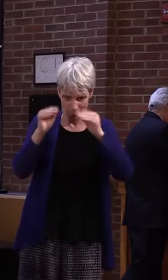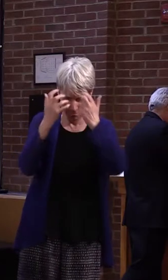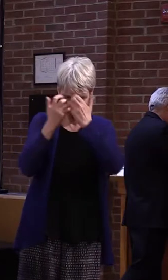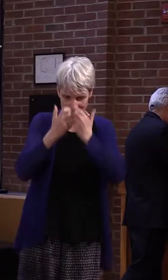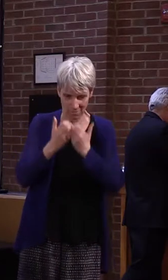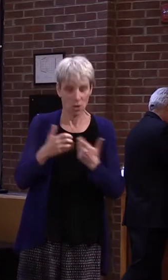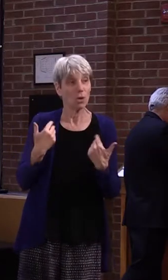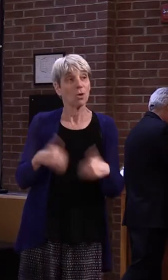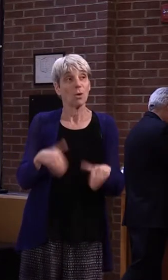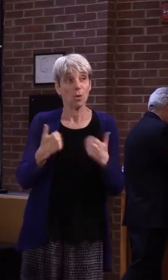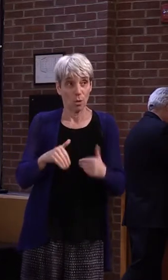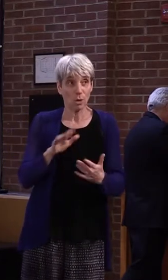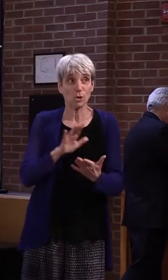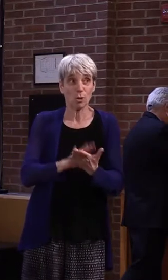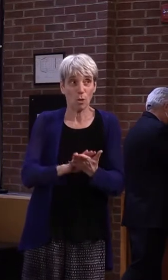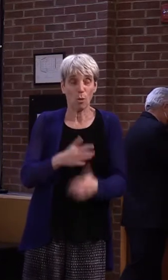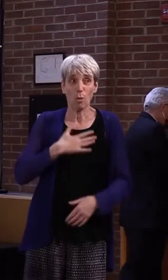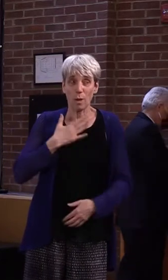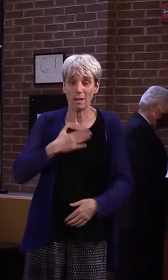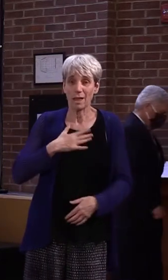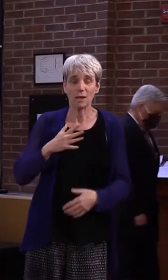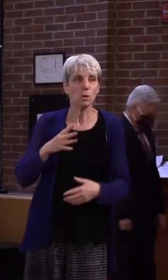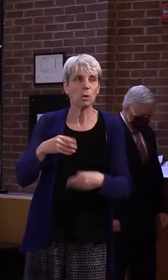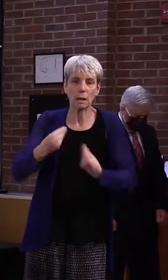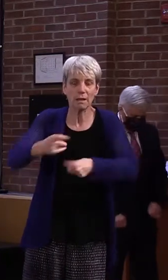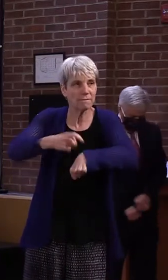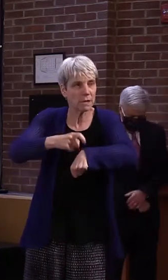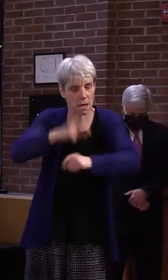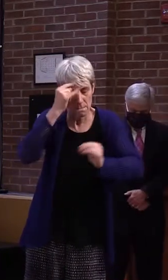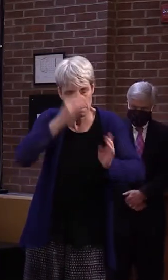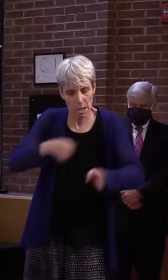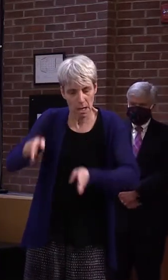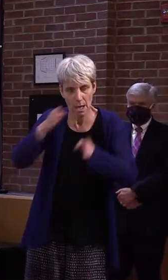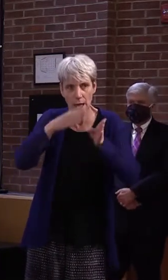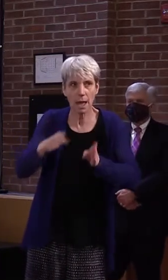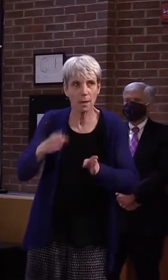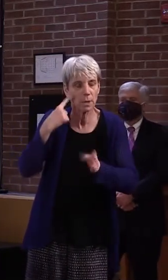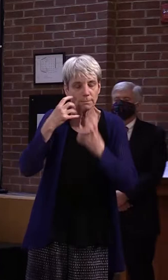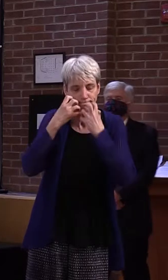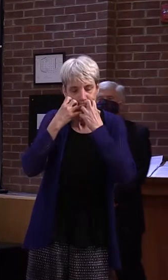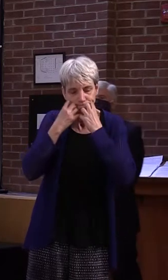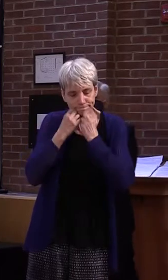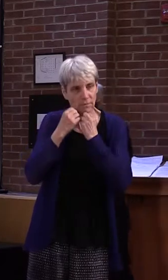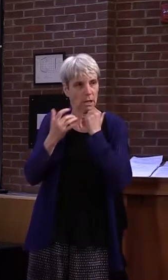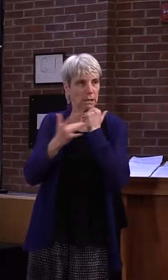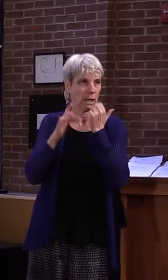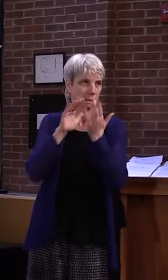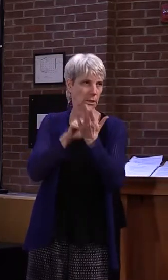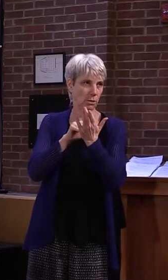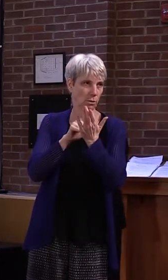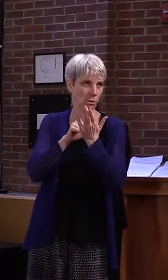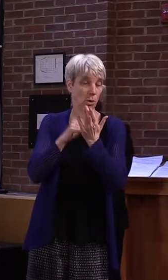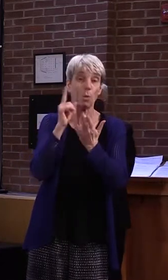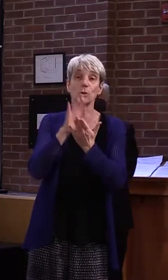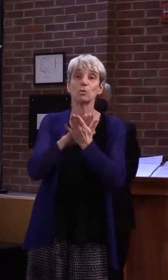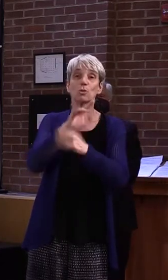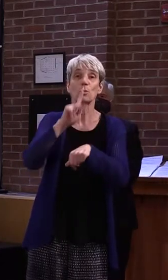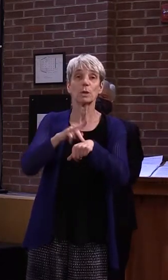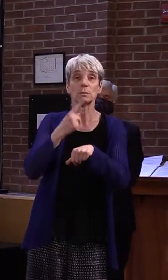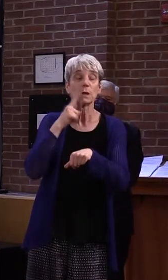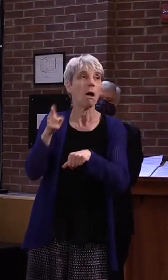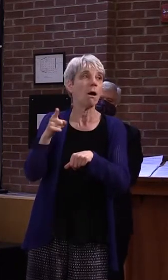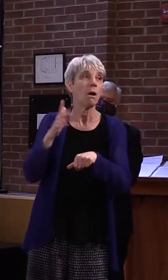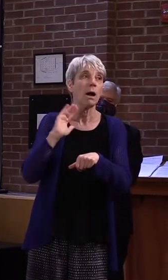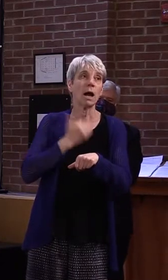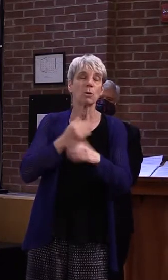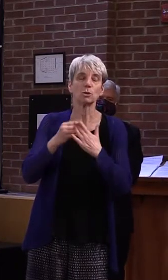communities. As one high school principal remarked, "My kids won't come to school if CT is not open." The